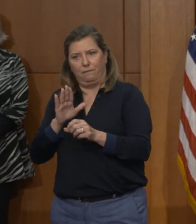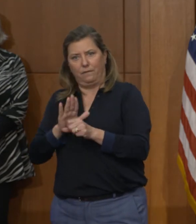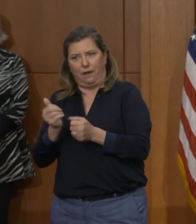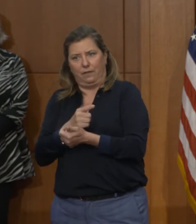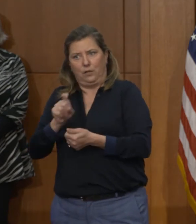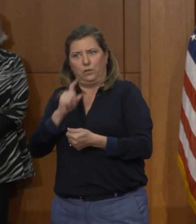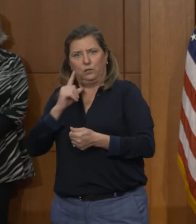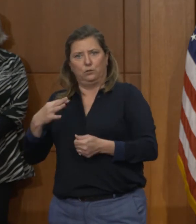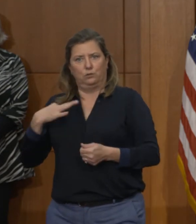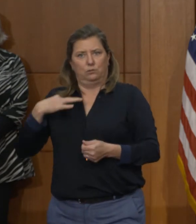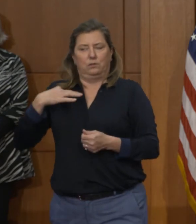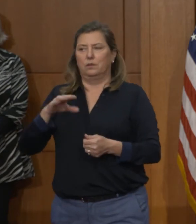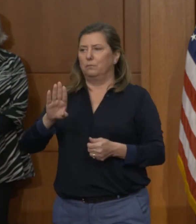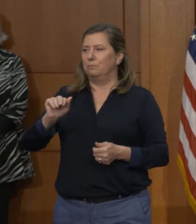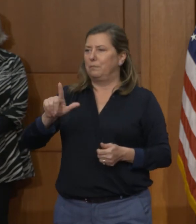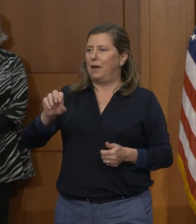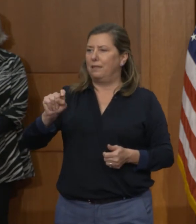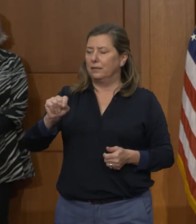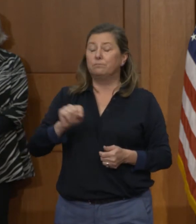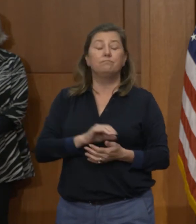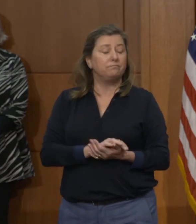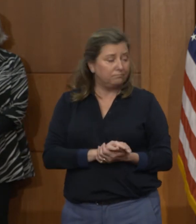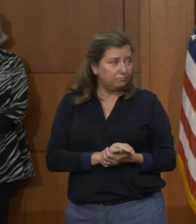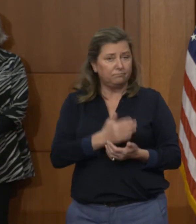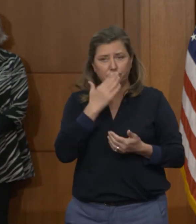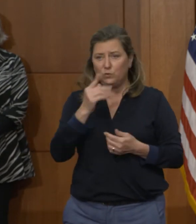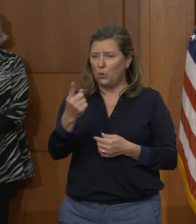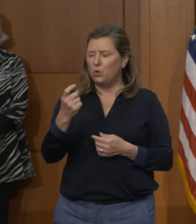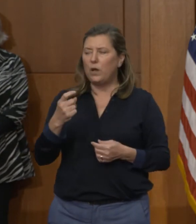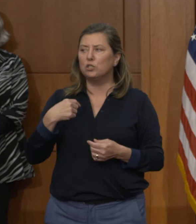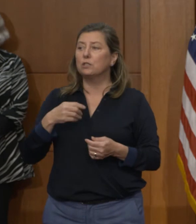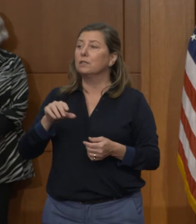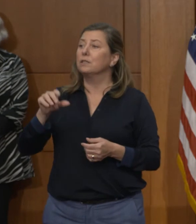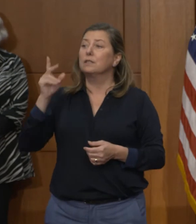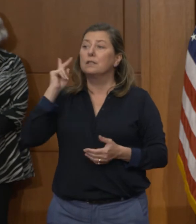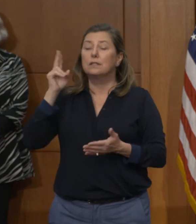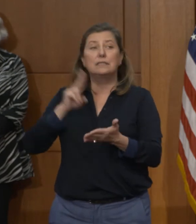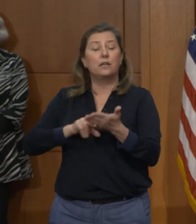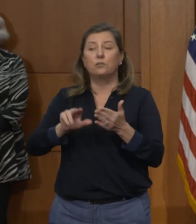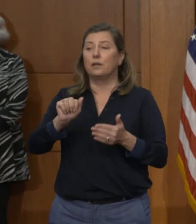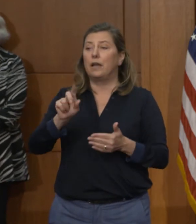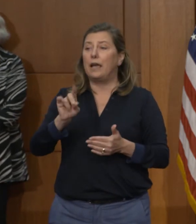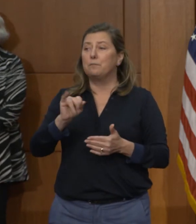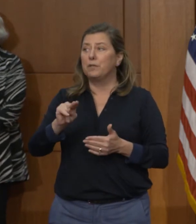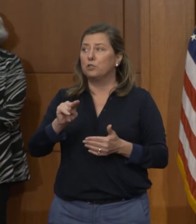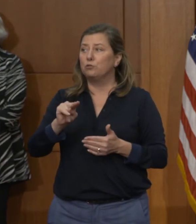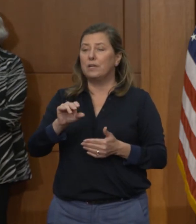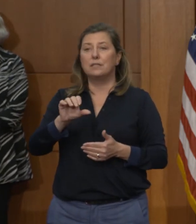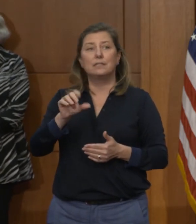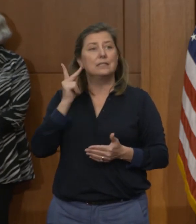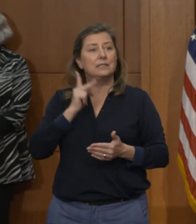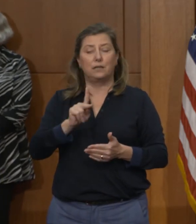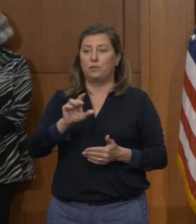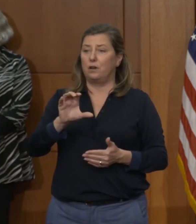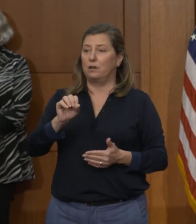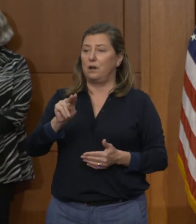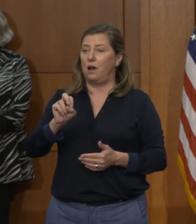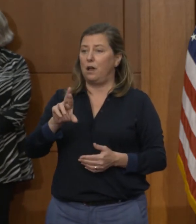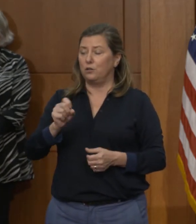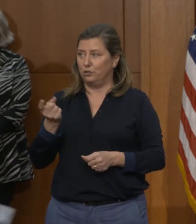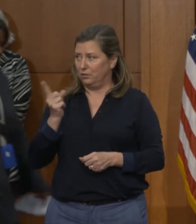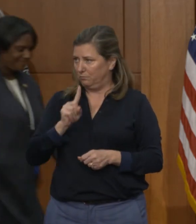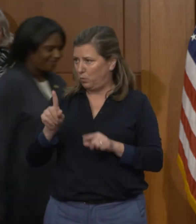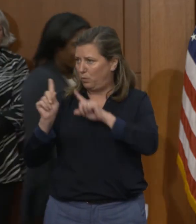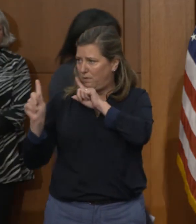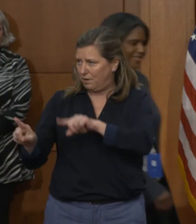order. It's a good question. I'm going to let our Secretary of Administration, Secretary Connors, answer that. Thanks, Kiana.